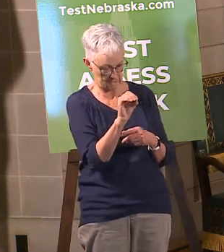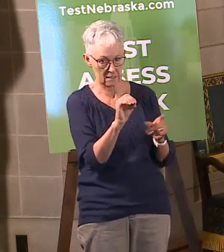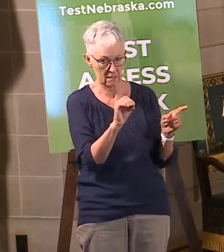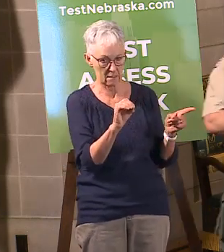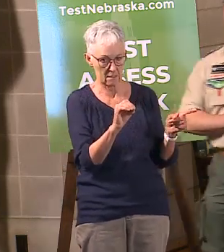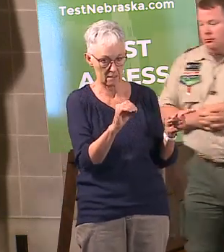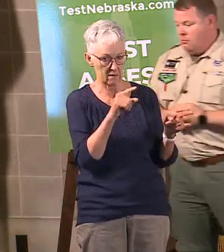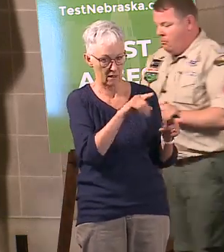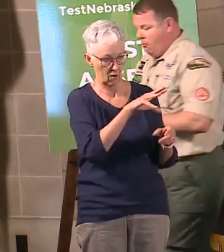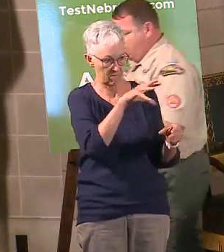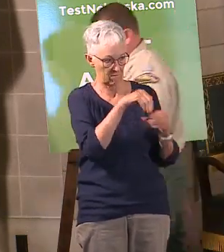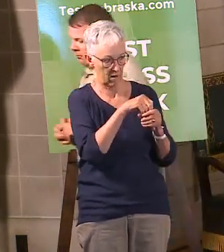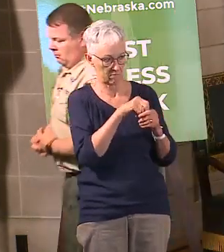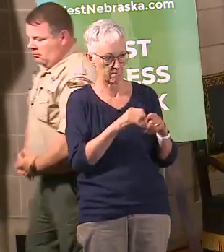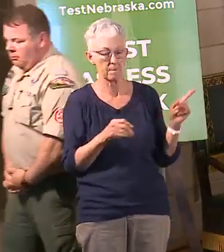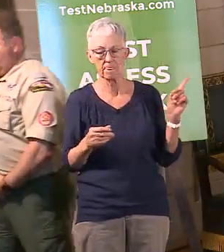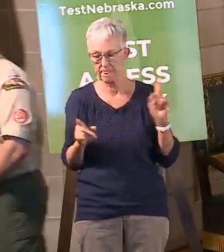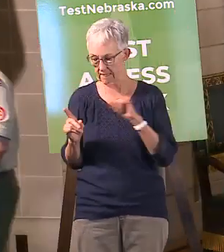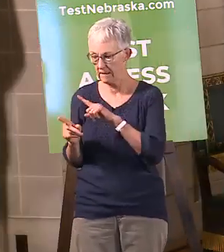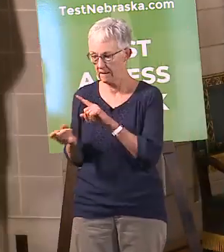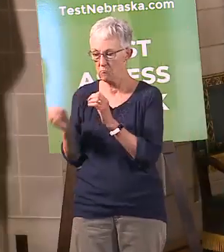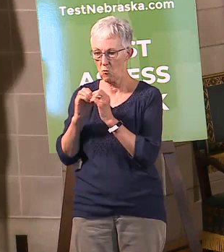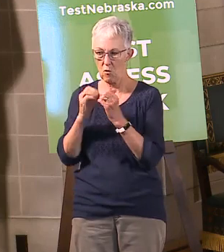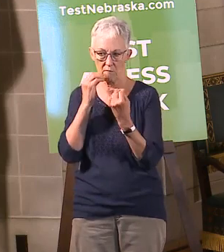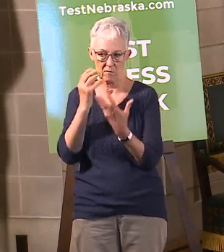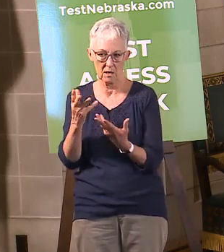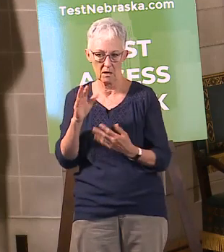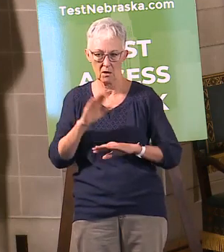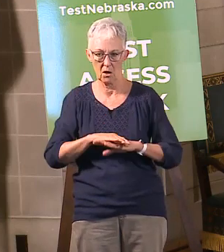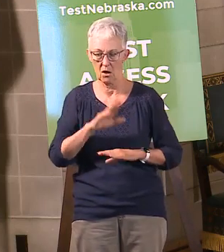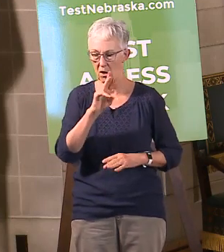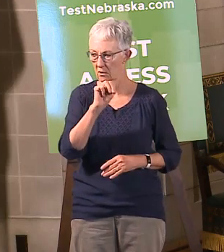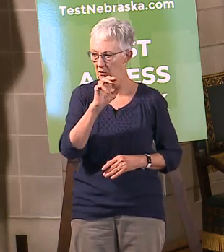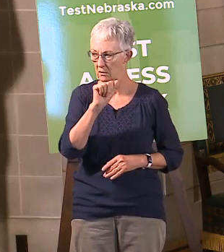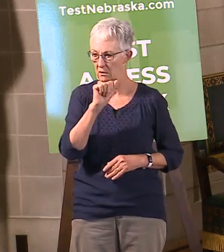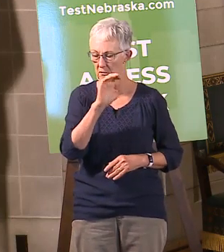website. So more information on the MAC website, you said it was